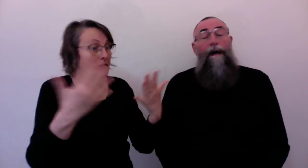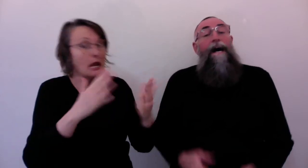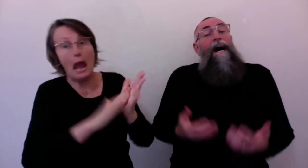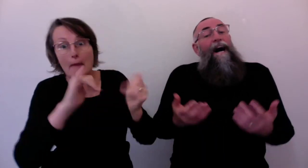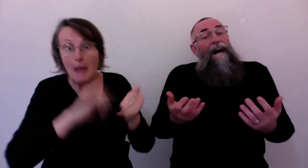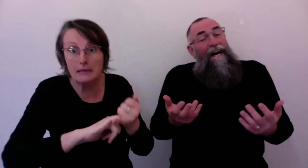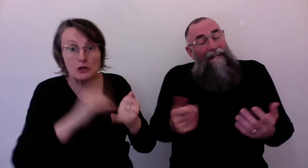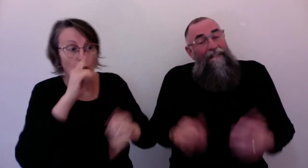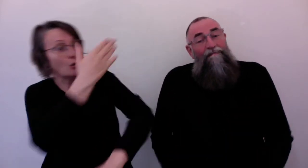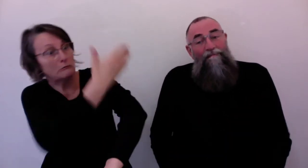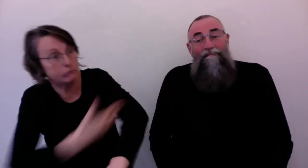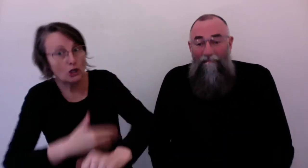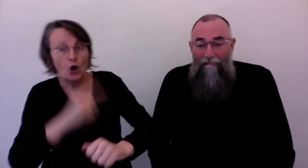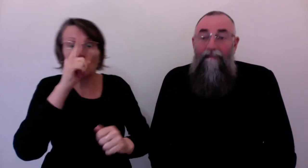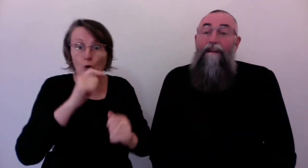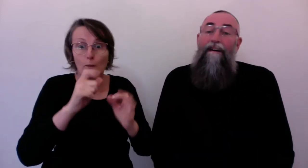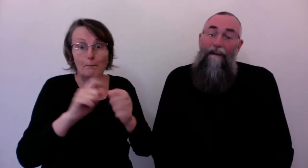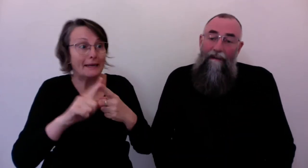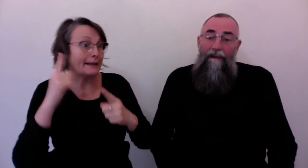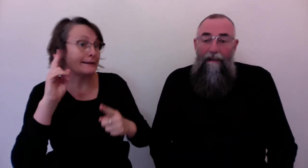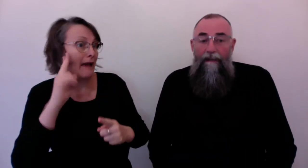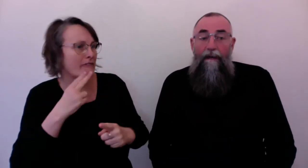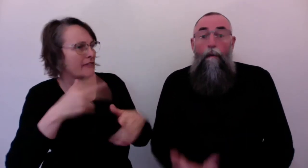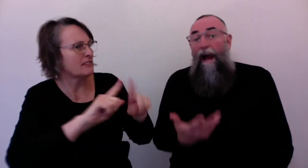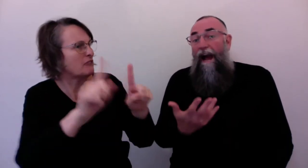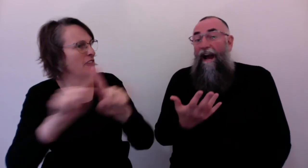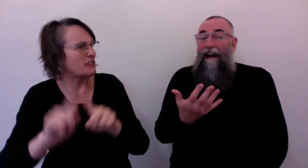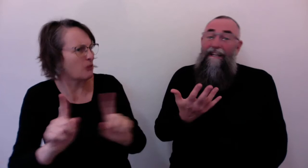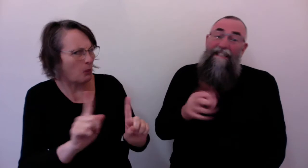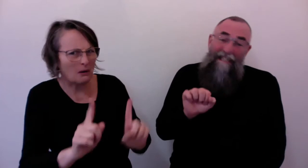be an amputation, it could be hard of hearing. Yeah. So Sounds like yeah. a game show.